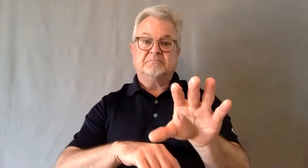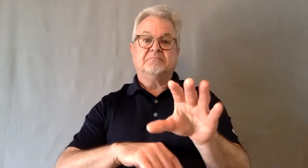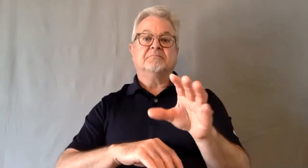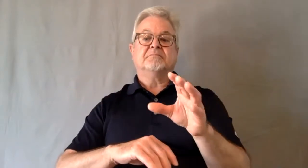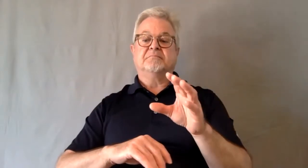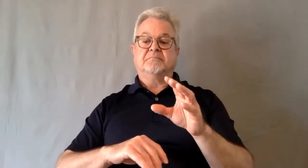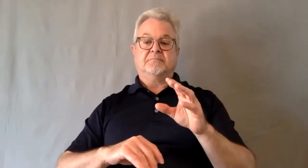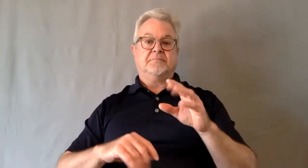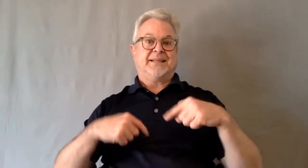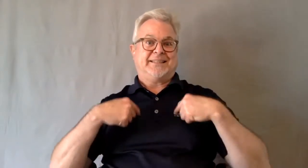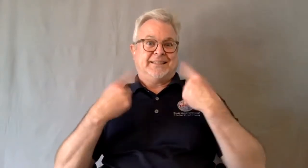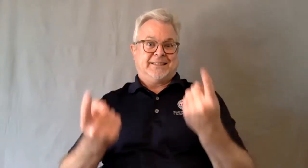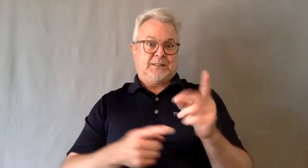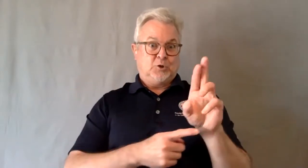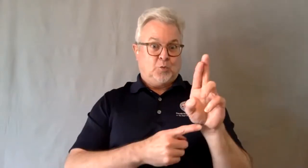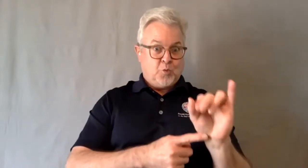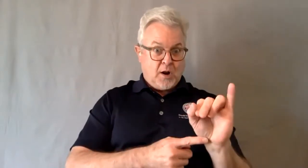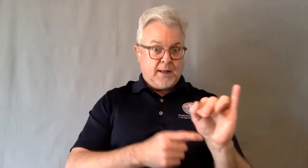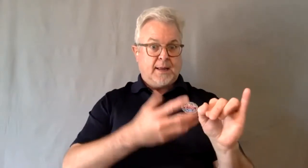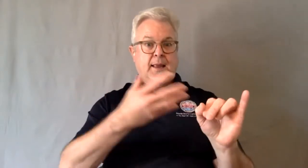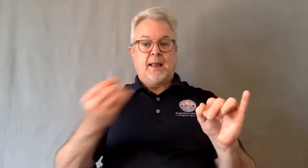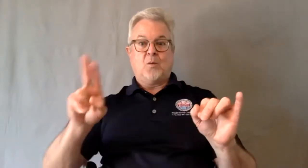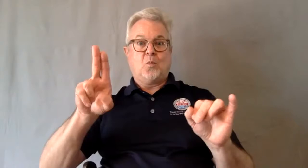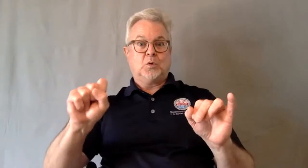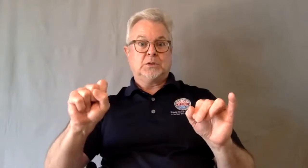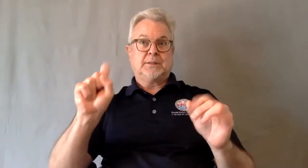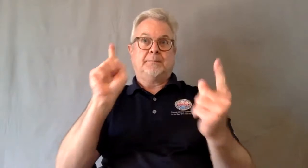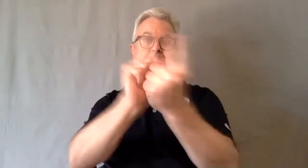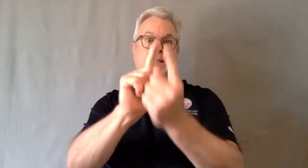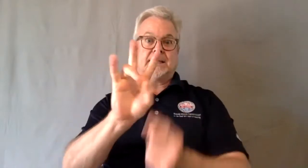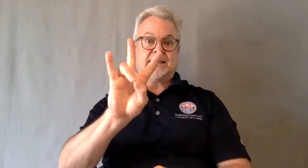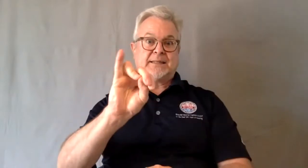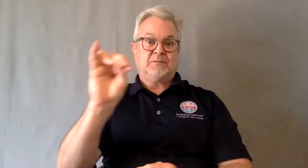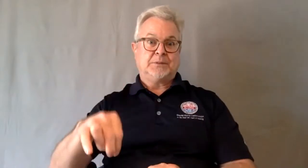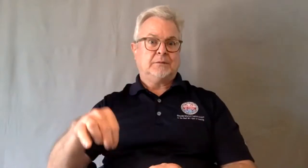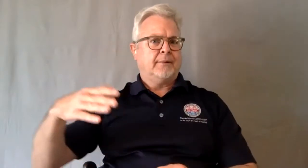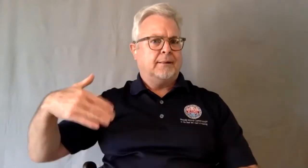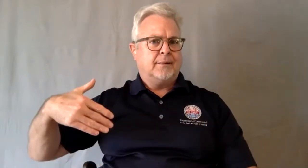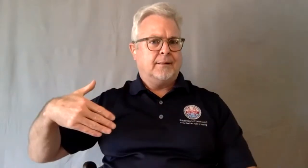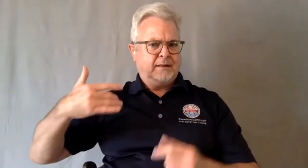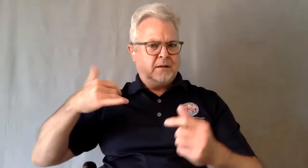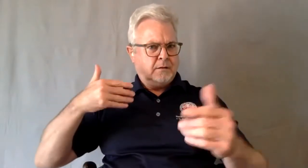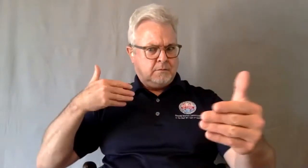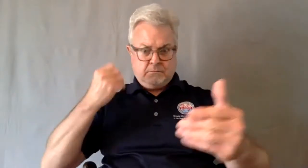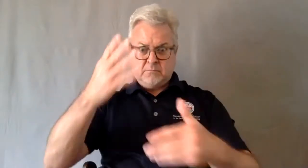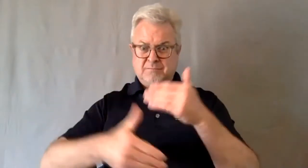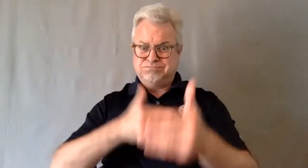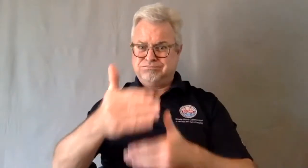So now my advice would be that since in Rhode Island and across the US, we haven't met